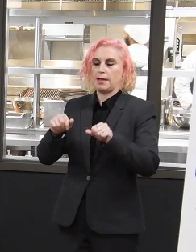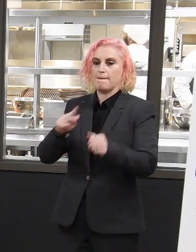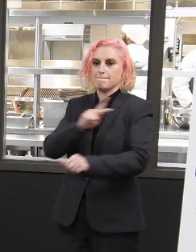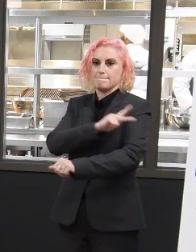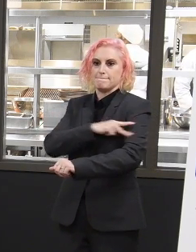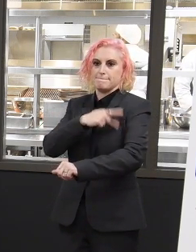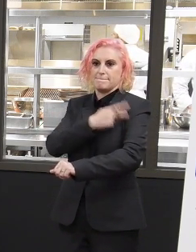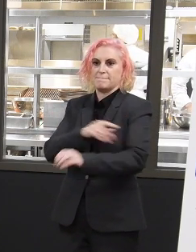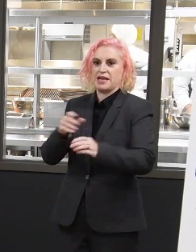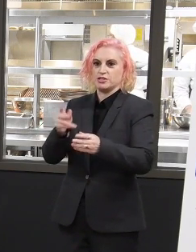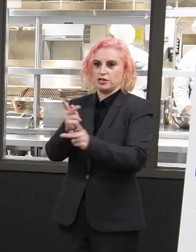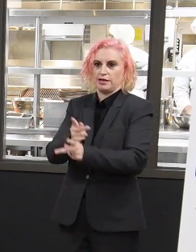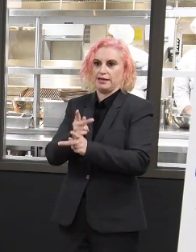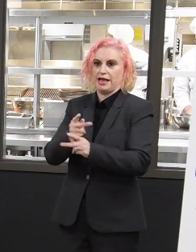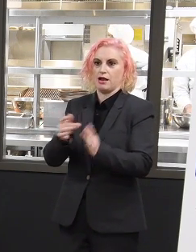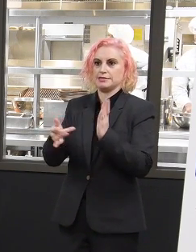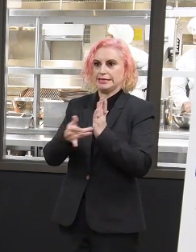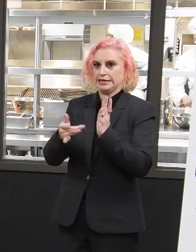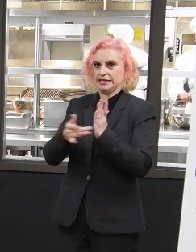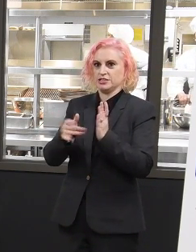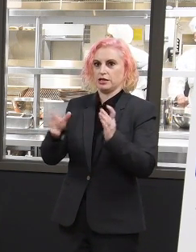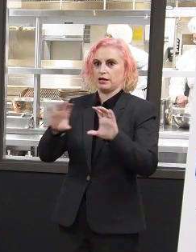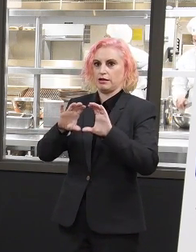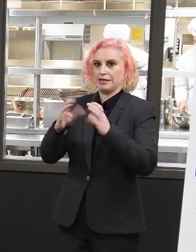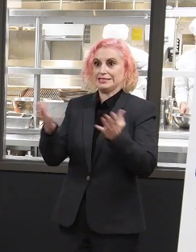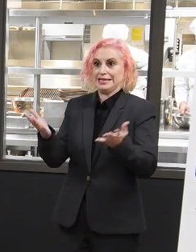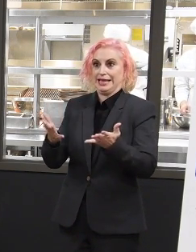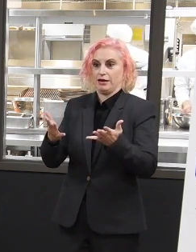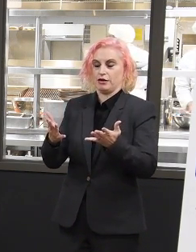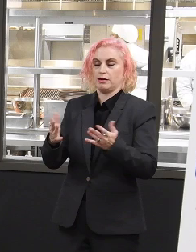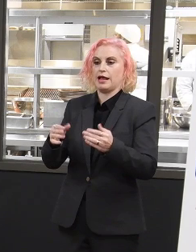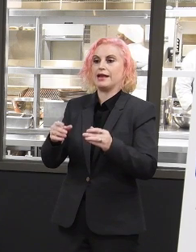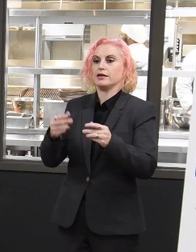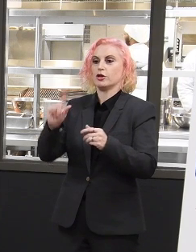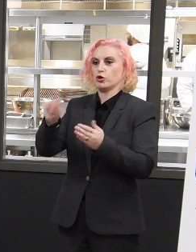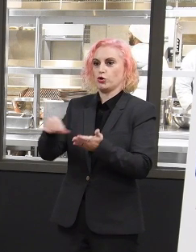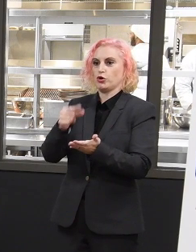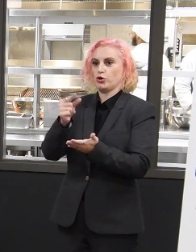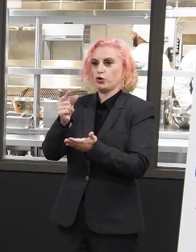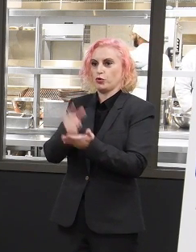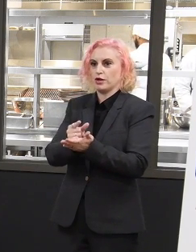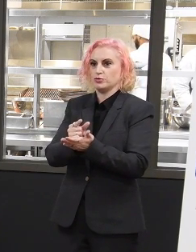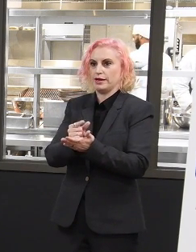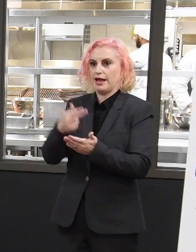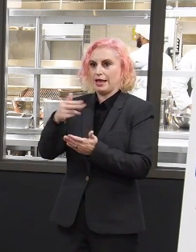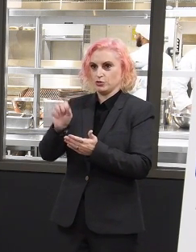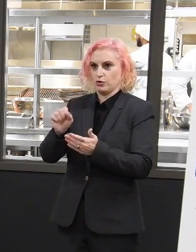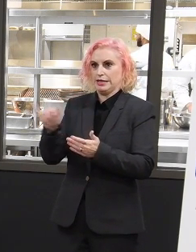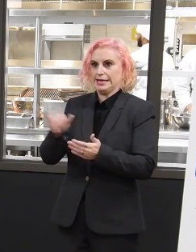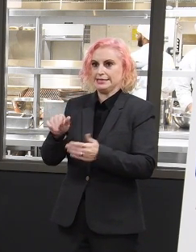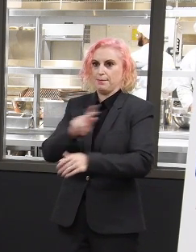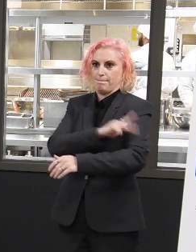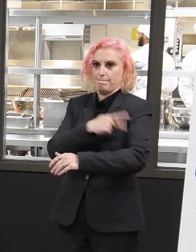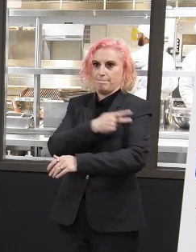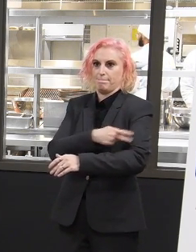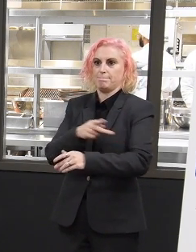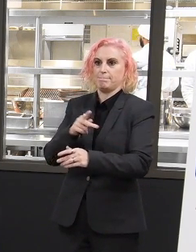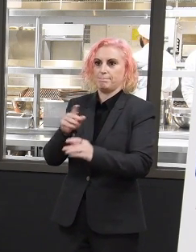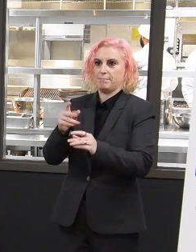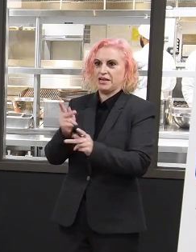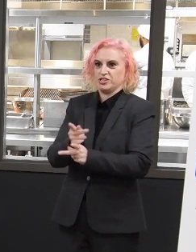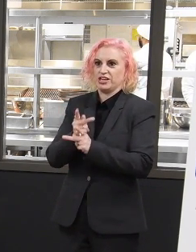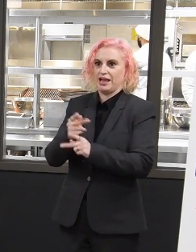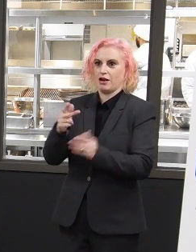here at HCC's campus, and I was able to graduate high school as a patient care technician.